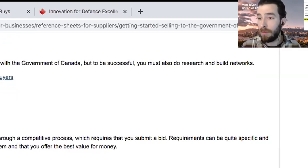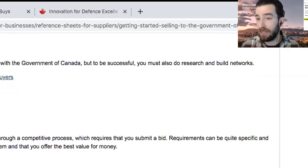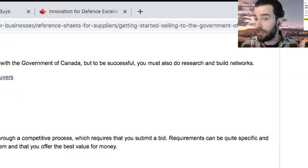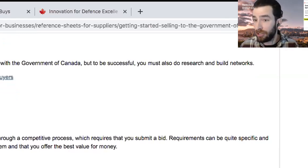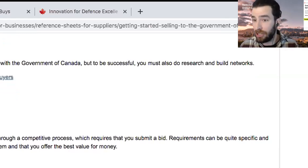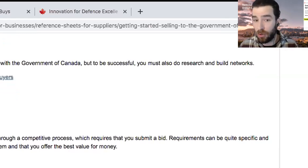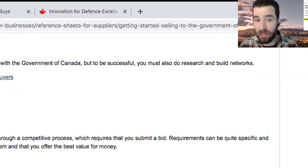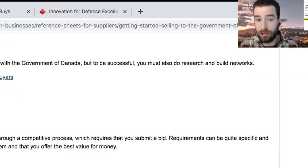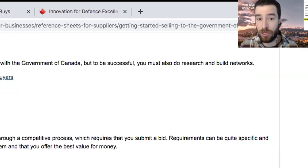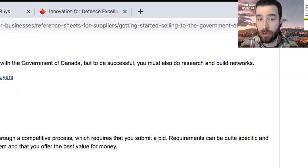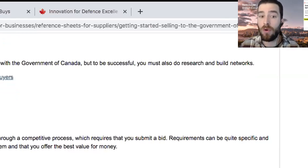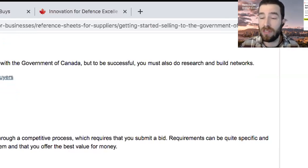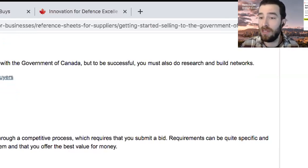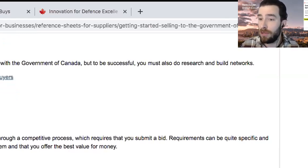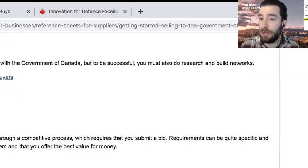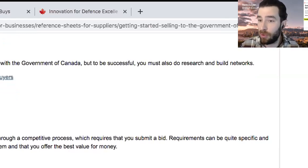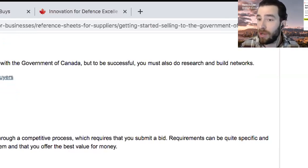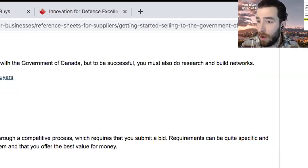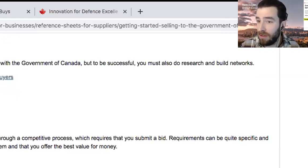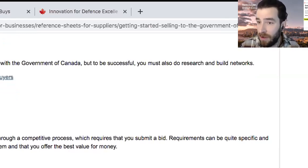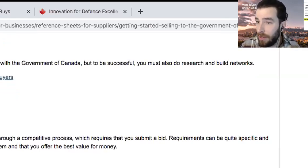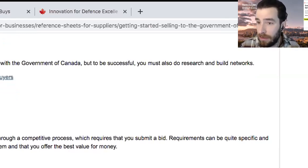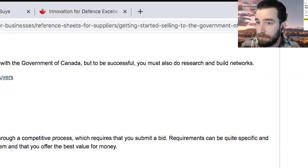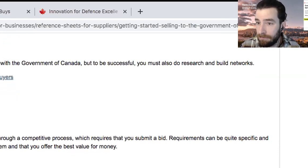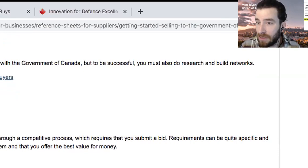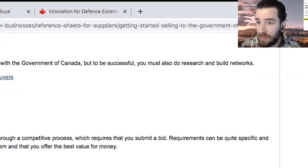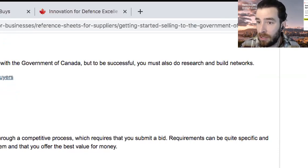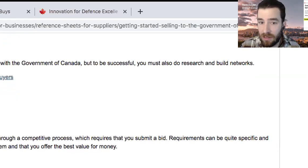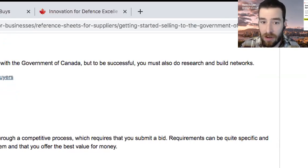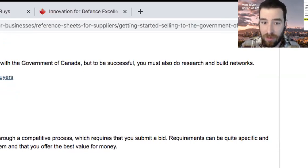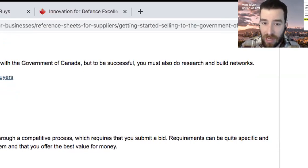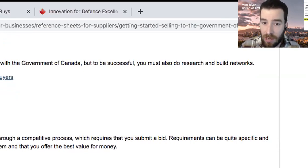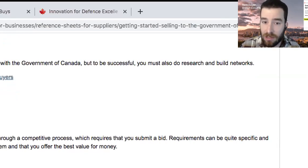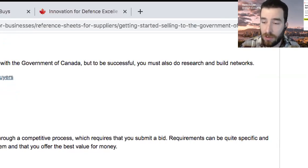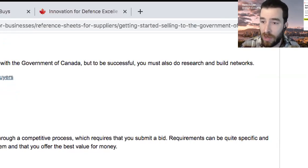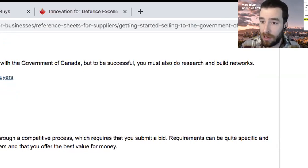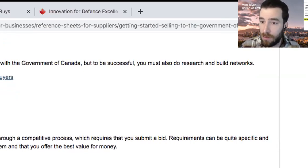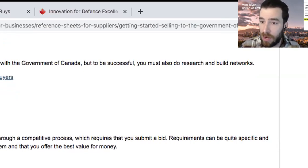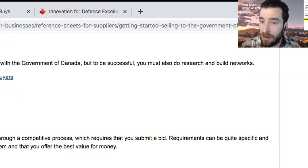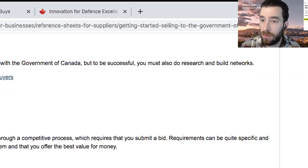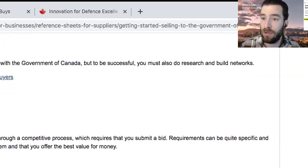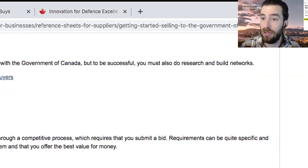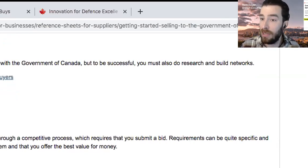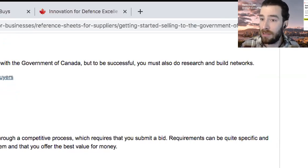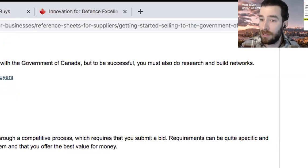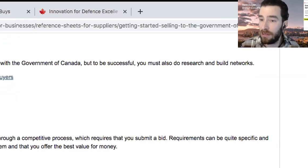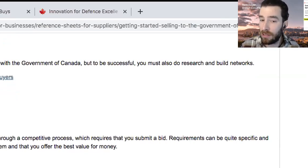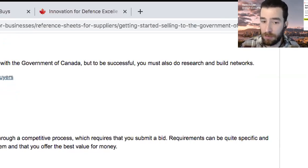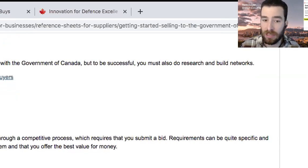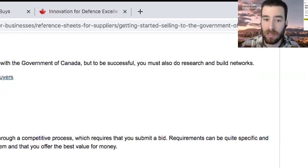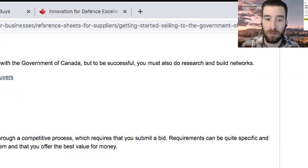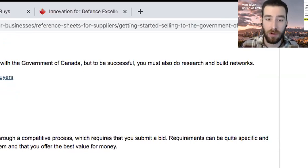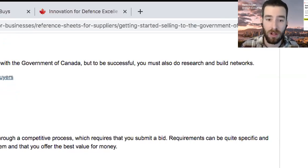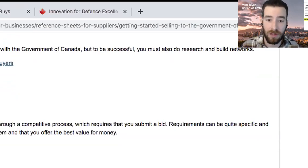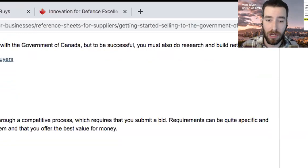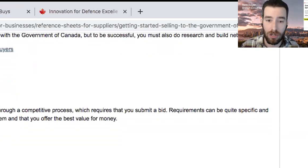Or potentially in your industry, you're going to need to be pre-qualified to sell to the government of Canada. So where will you need to